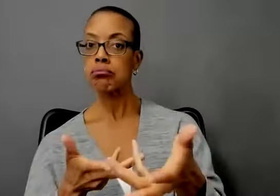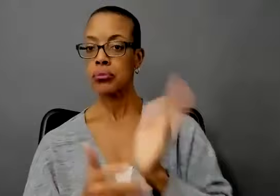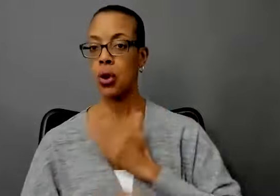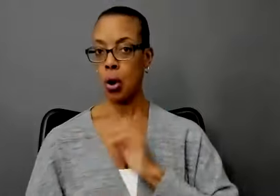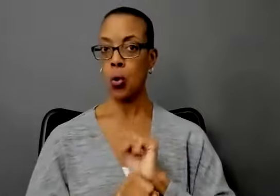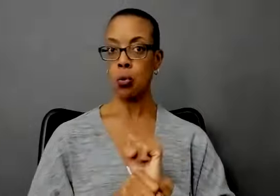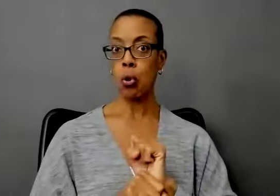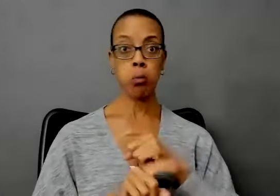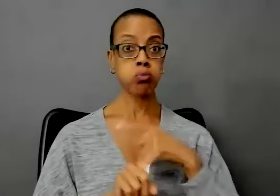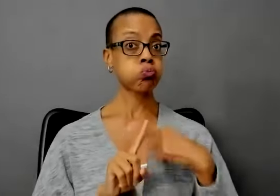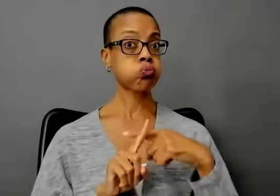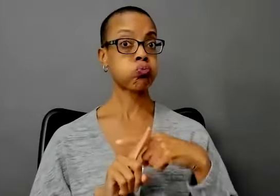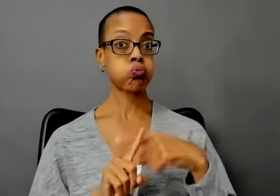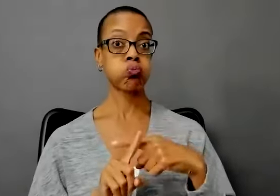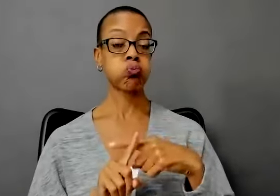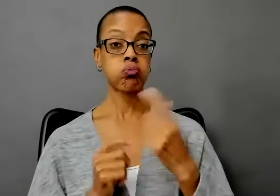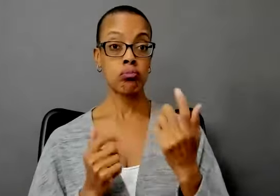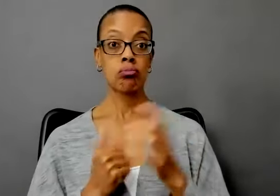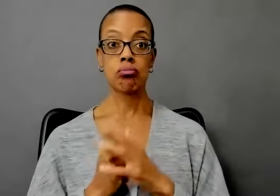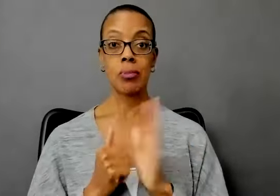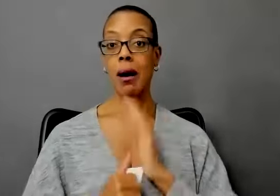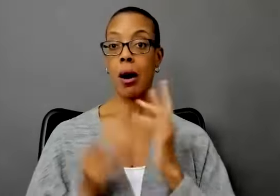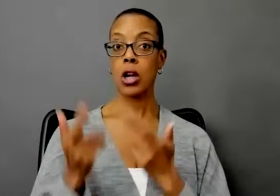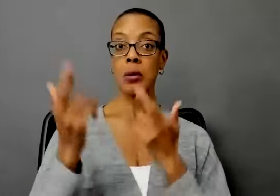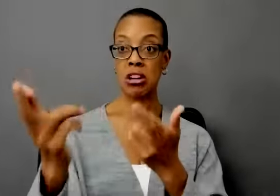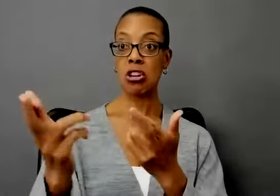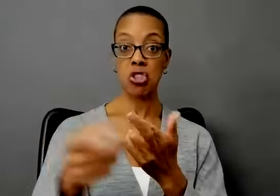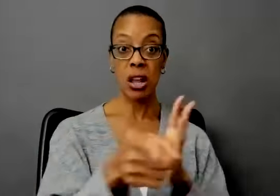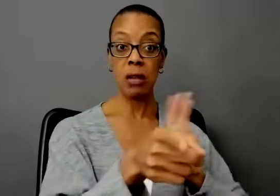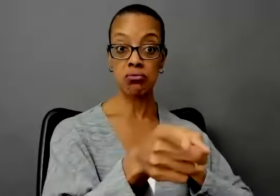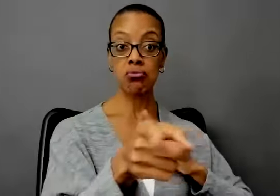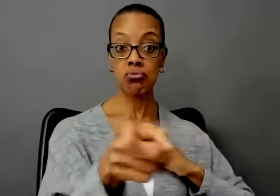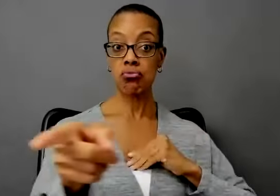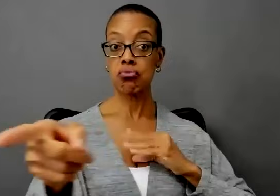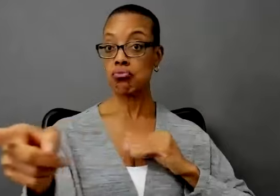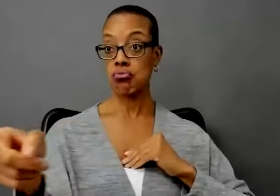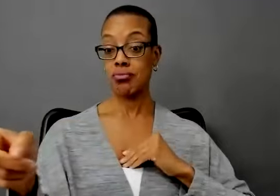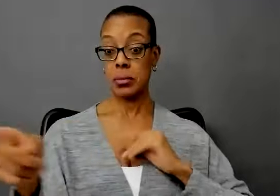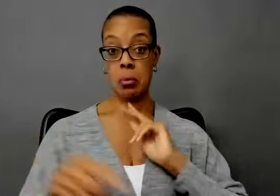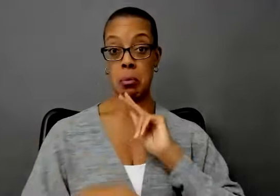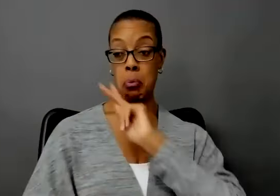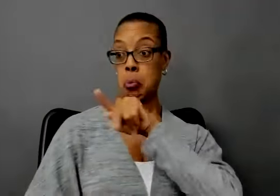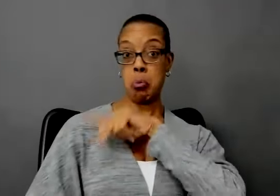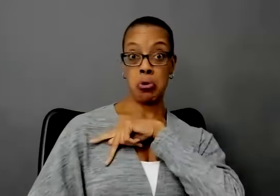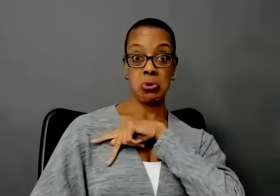the recommendations that we were putting forward. So I personally have not experienced any harassment